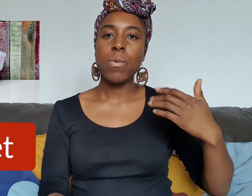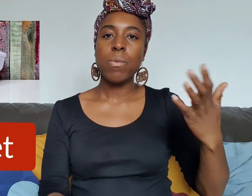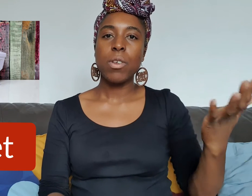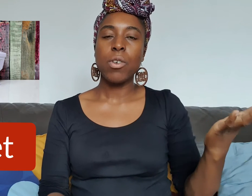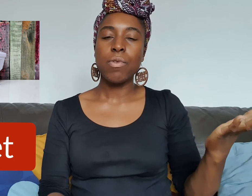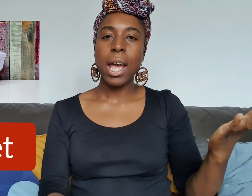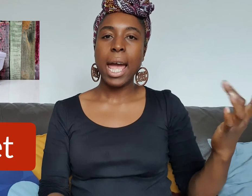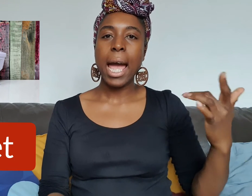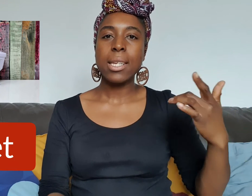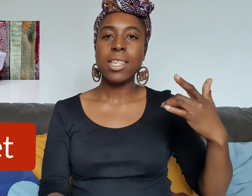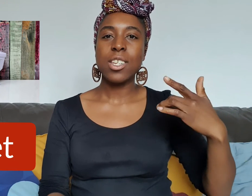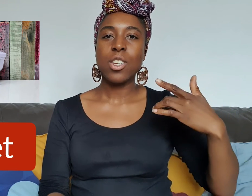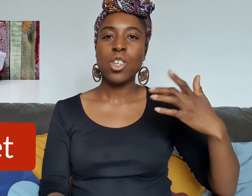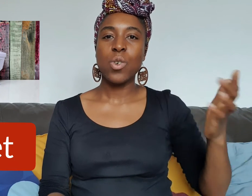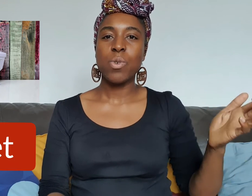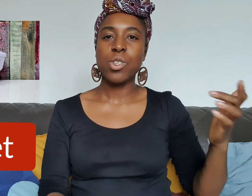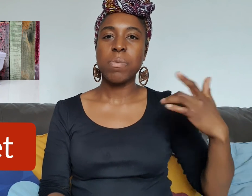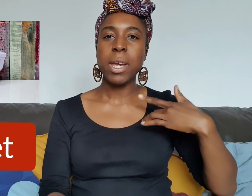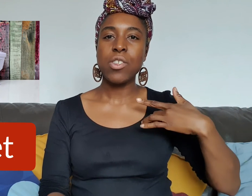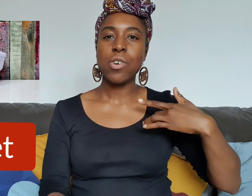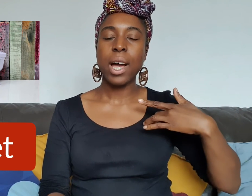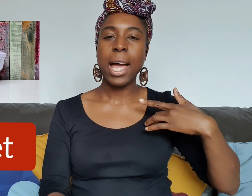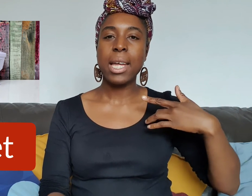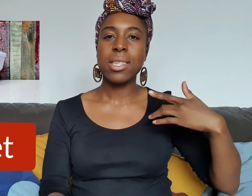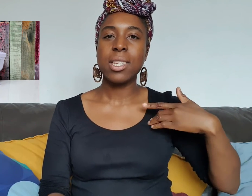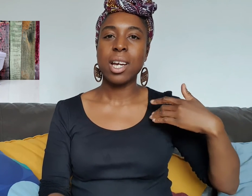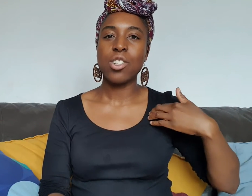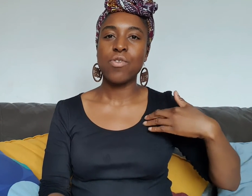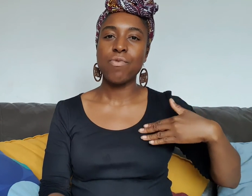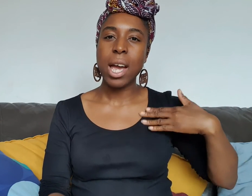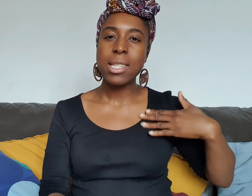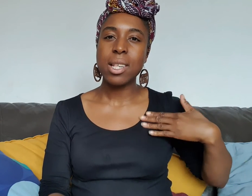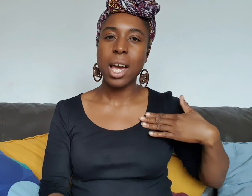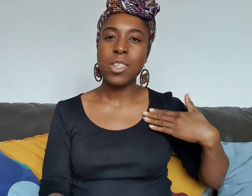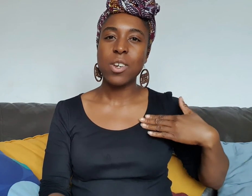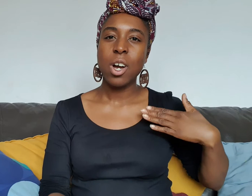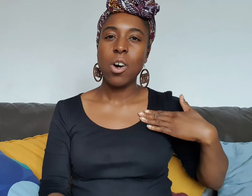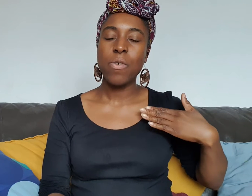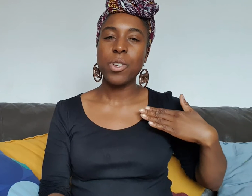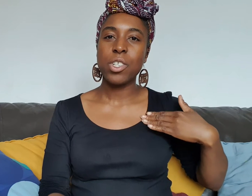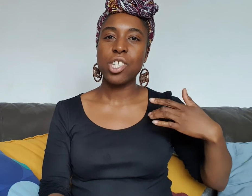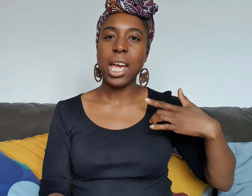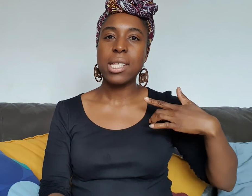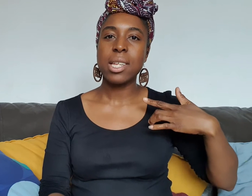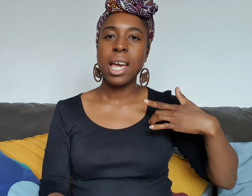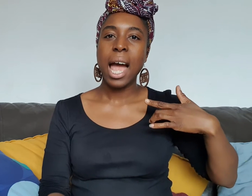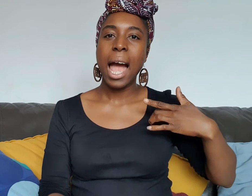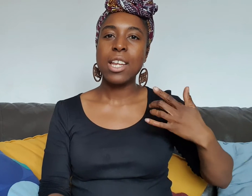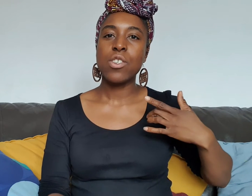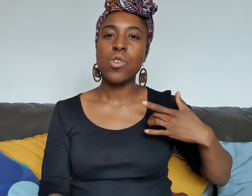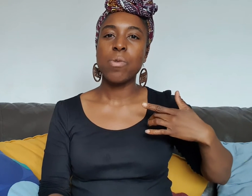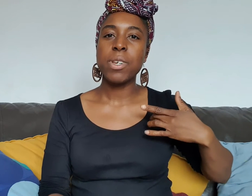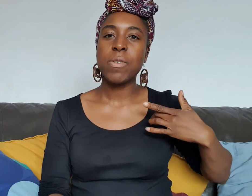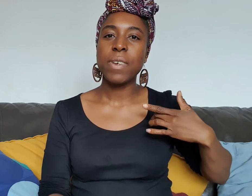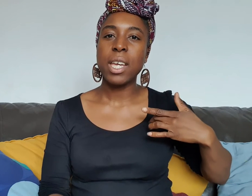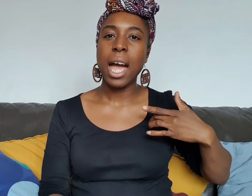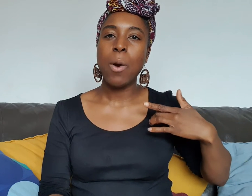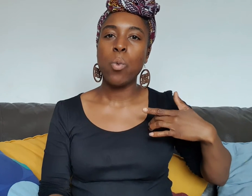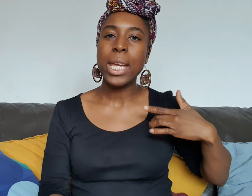you're right-handed you would just bend your hand to touch the right side of your chest and use your middle finger and wiggle